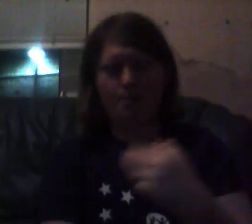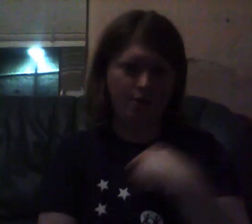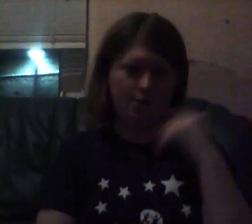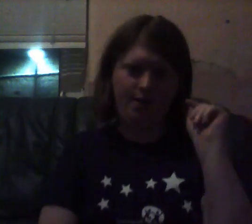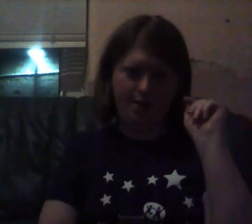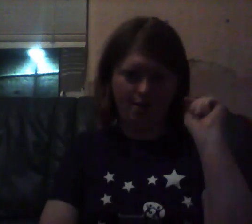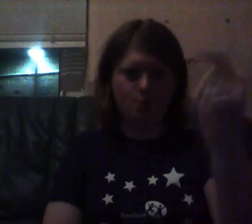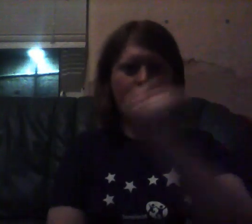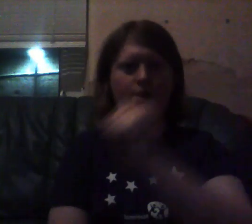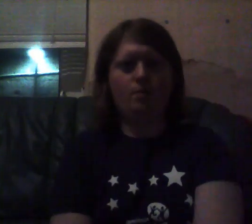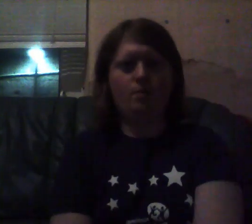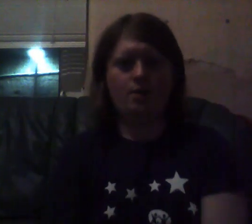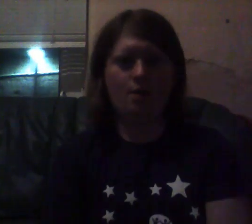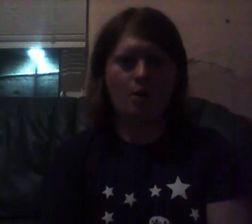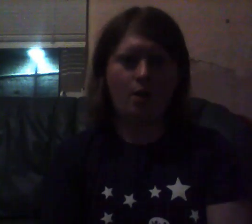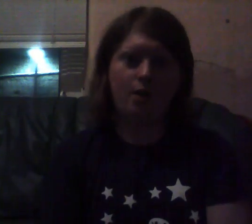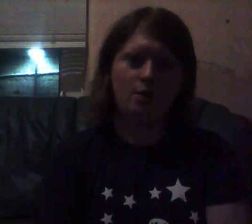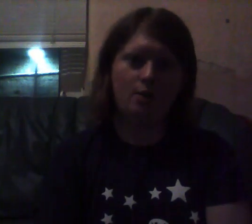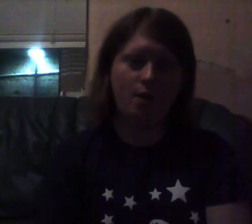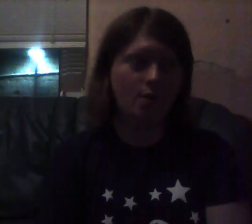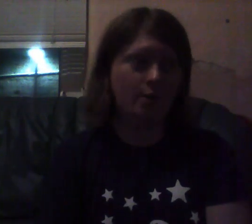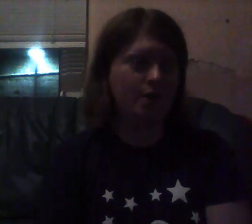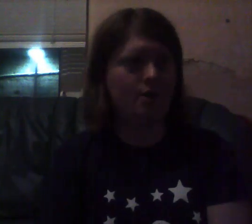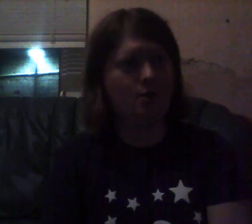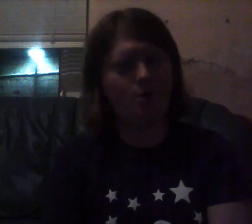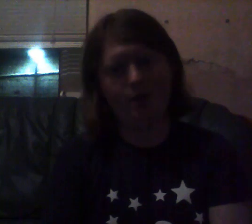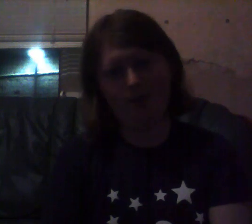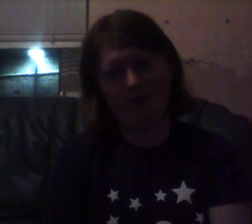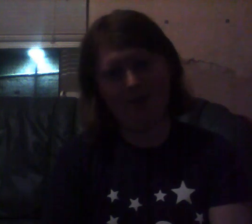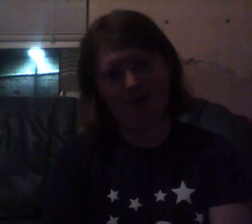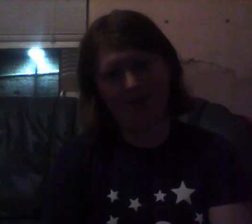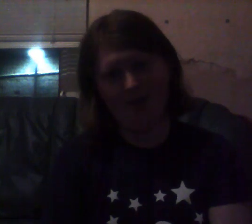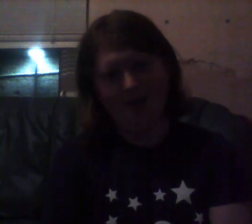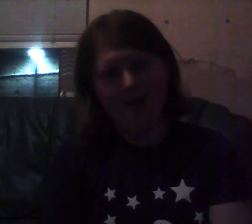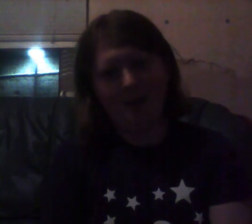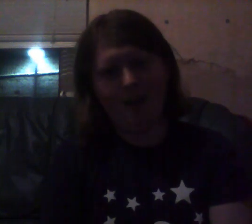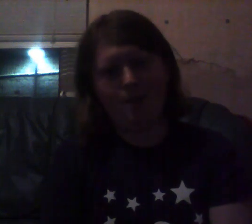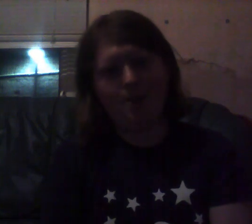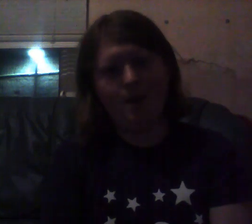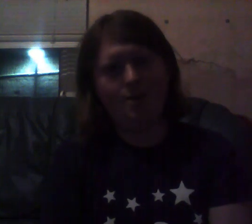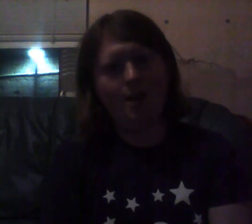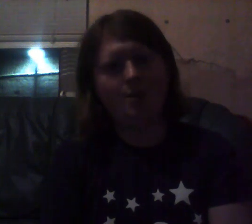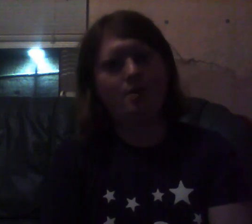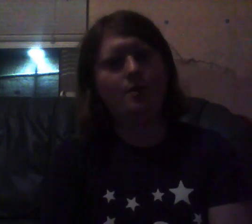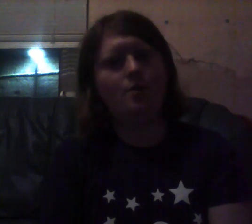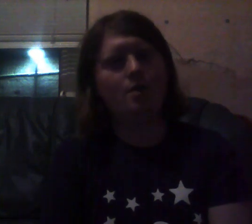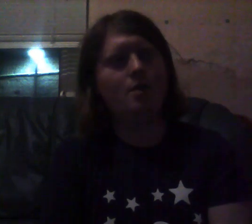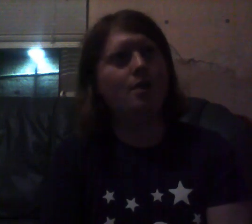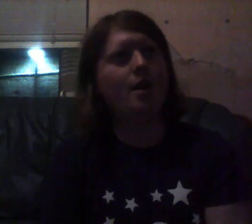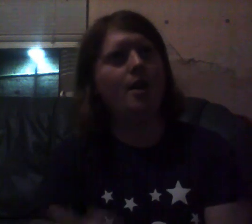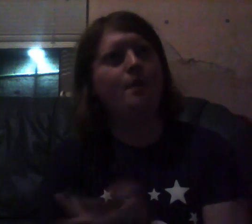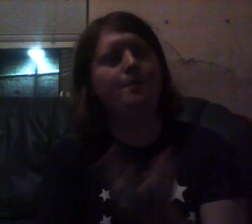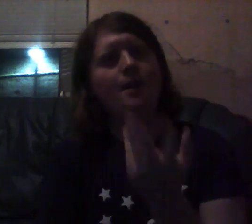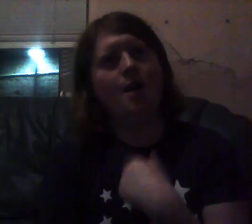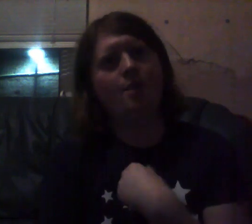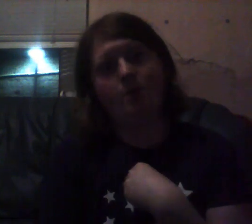to ding that notification bell so you know when I make a new video, because I can do it whenever I feel like it. Thanks to my patron Angel. If you want to have me read one